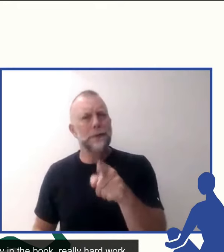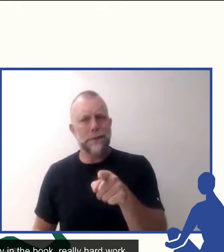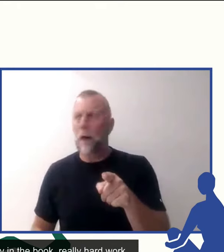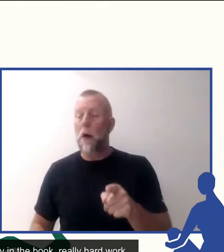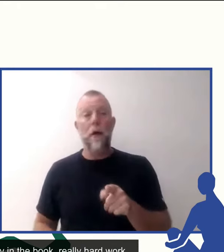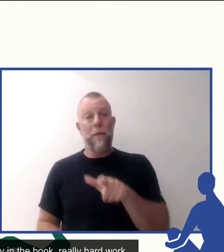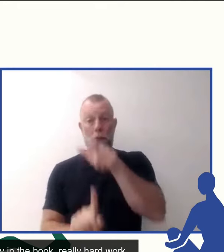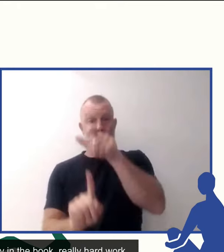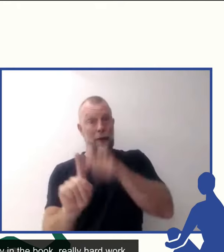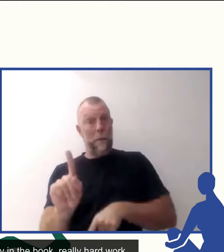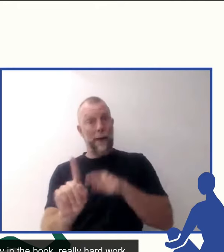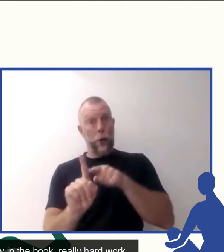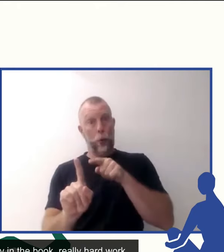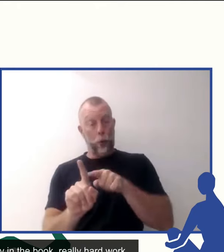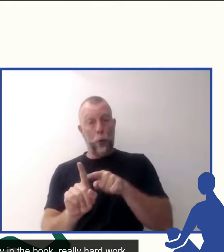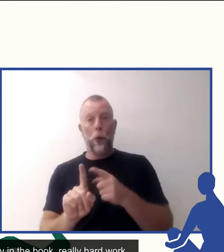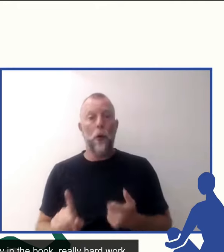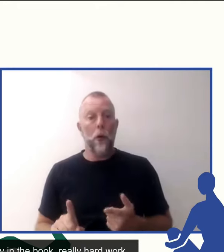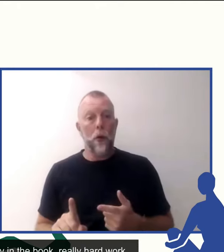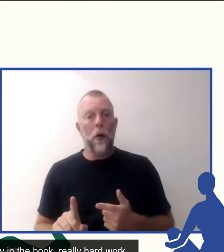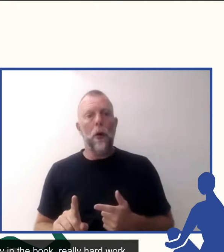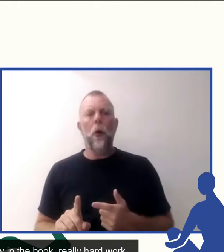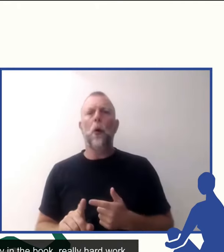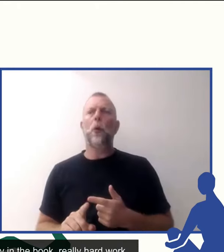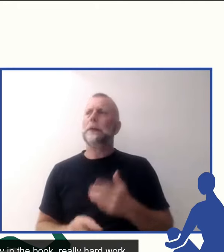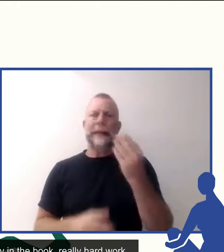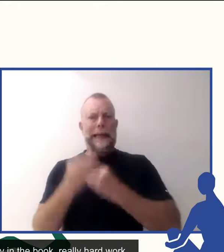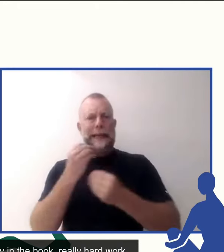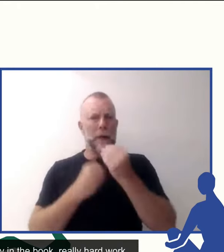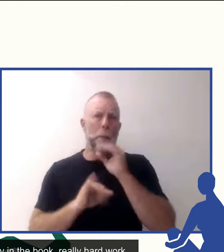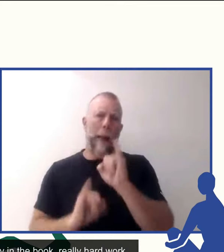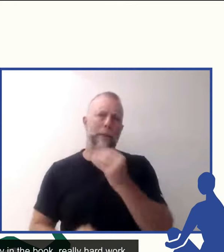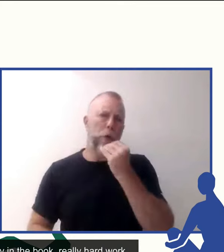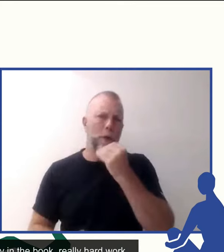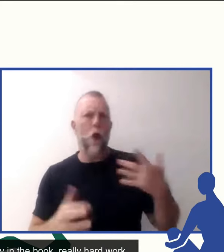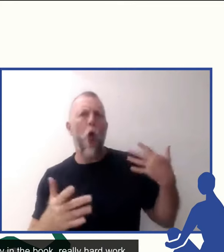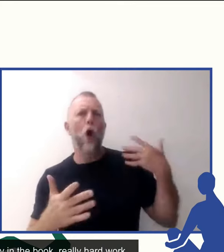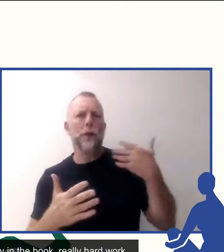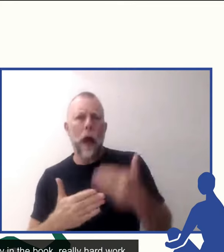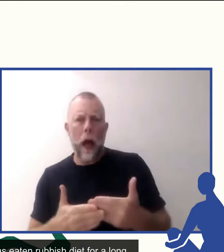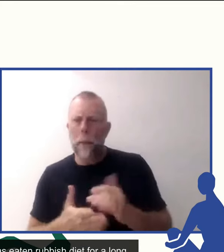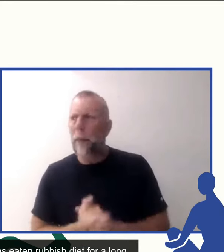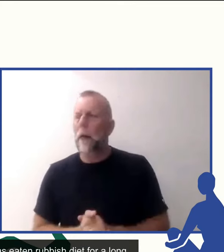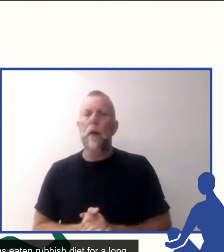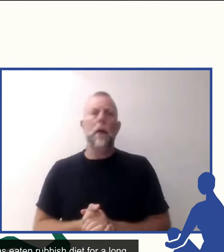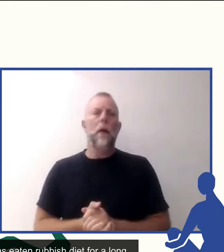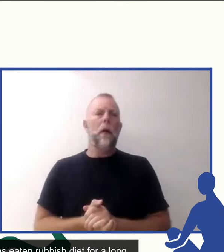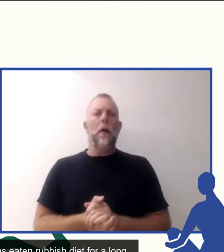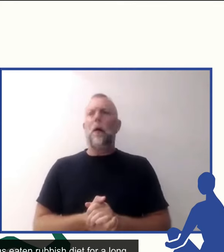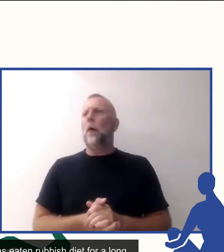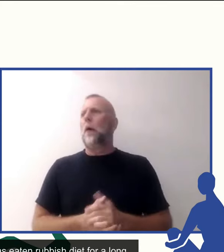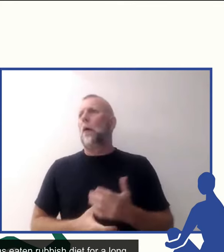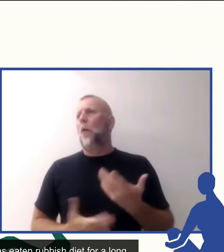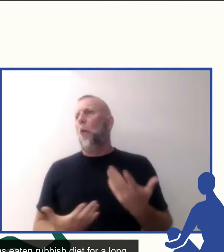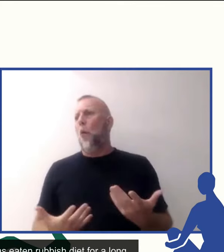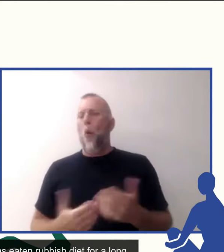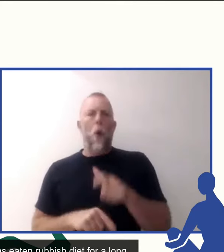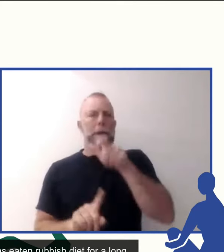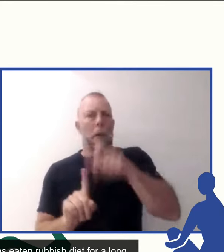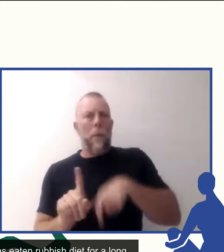somebody who's eaten a rubbish diet for a long time to eat their five a day, or for somebody who